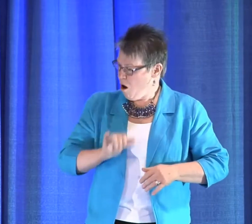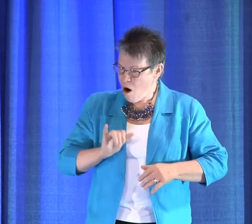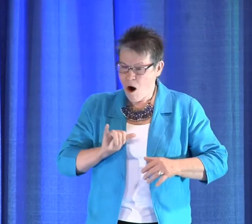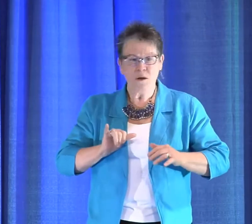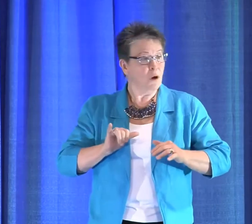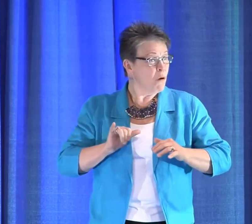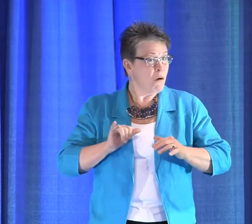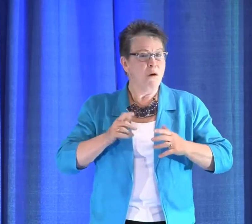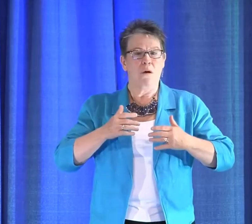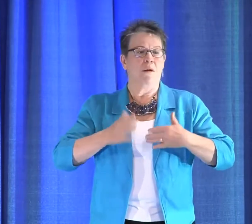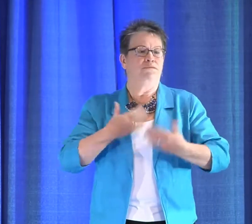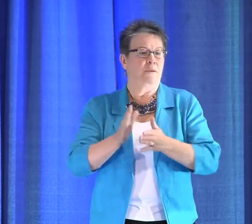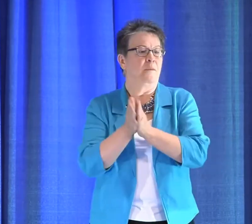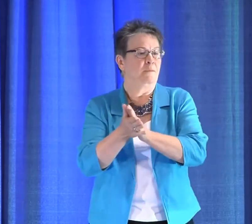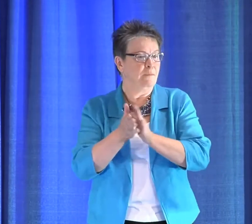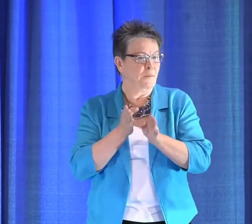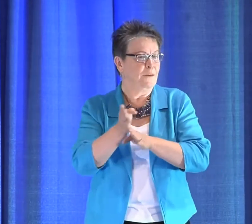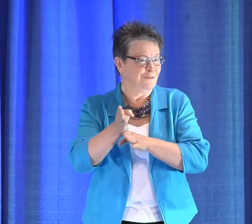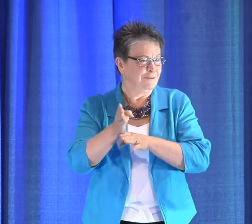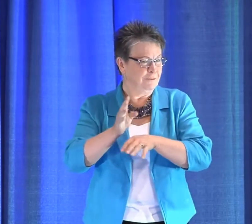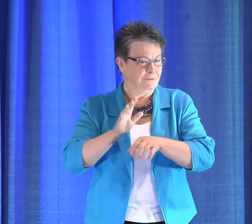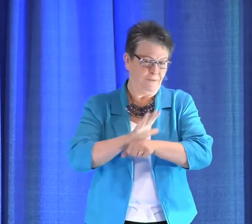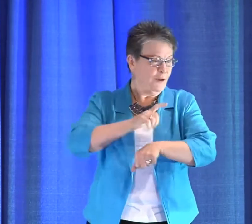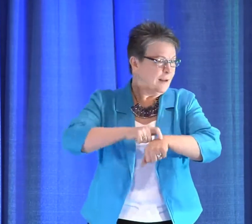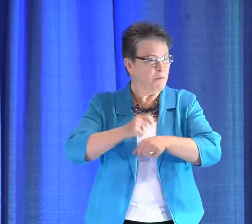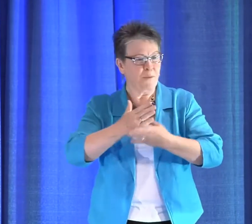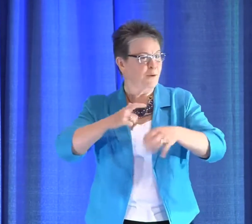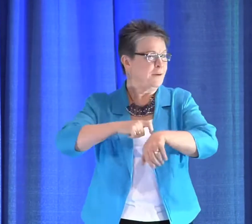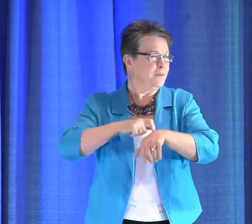Again and again, I was put in these situations where I had to act as an interpreter.